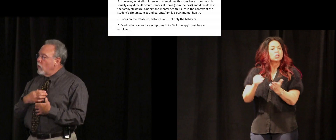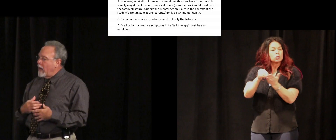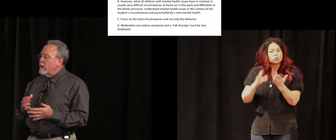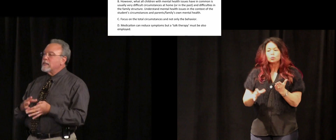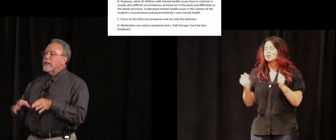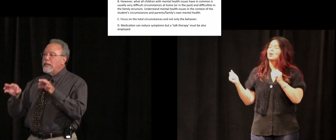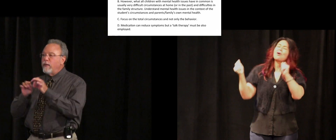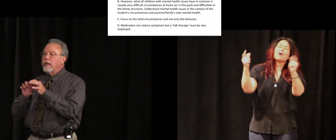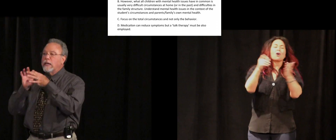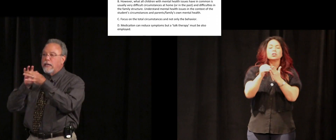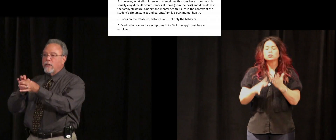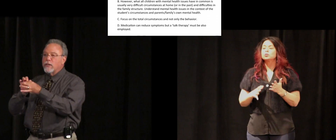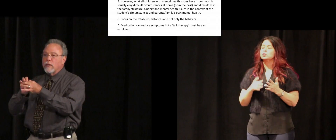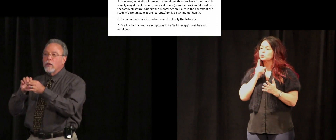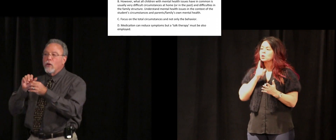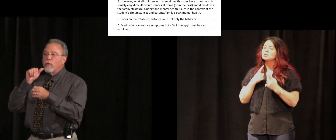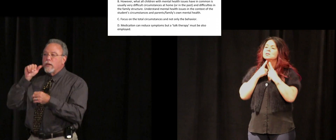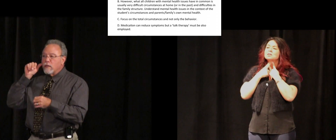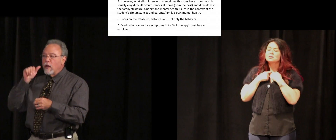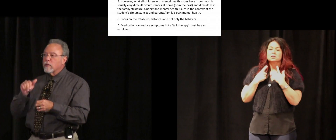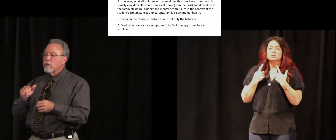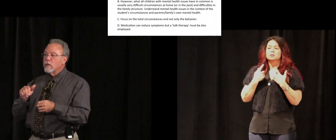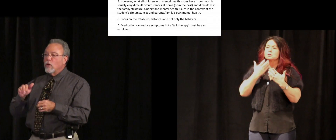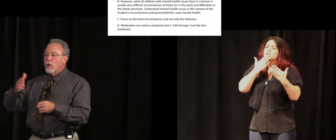you'll never be scared or sad.